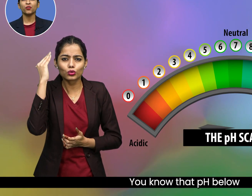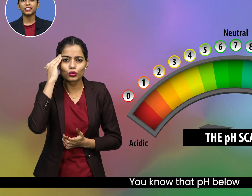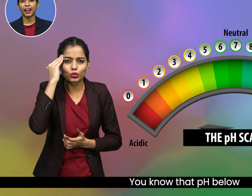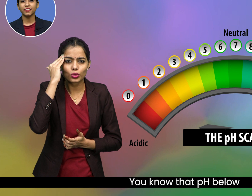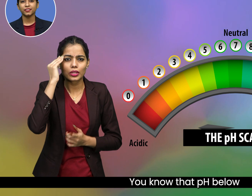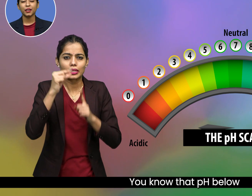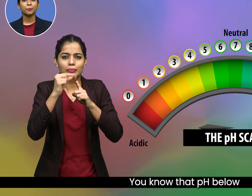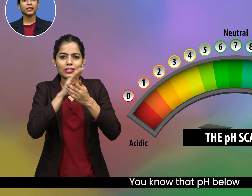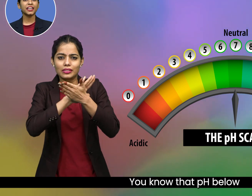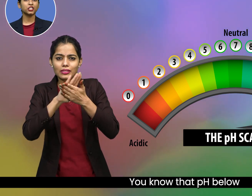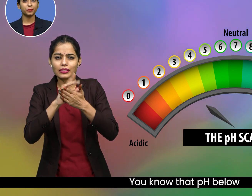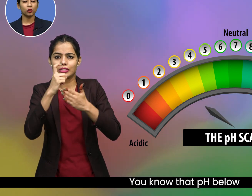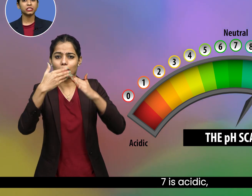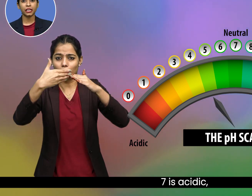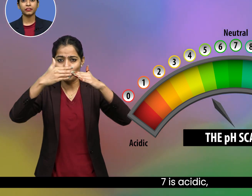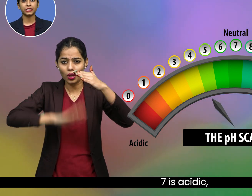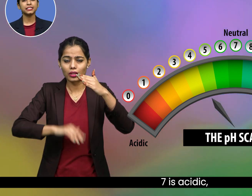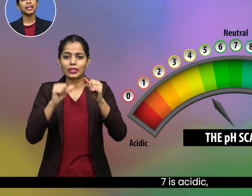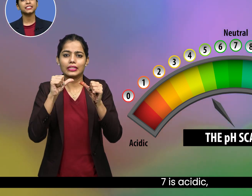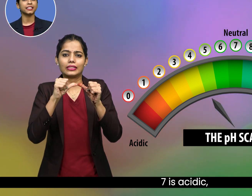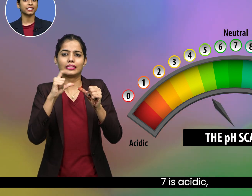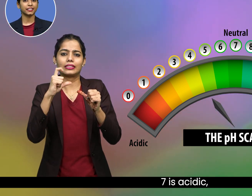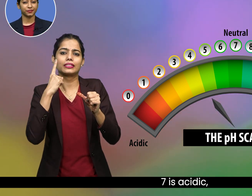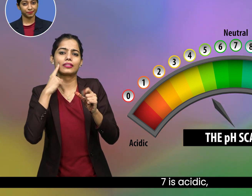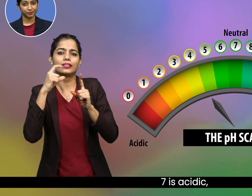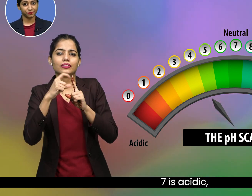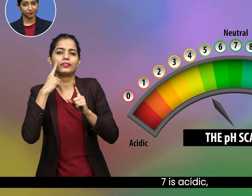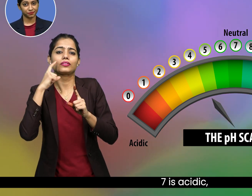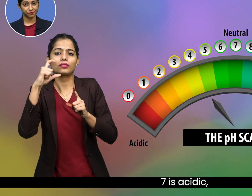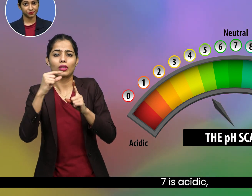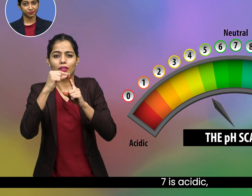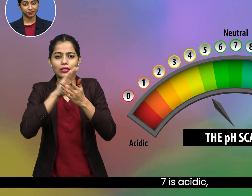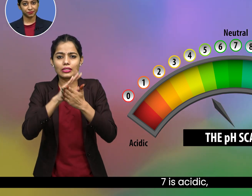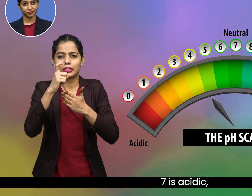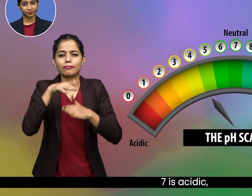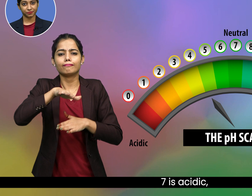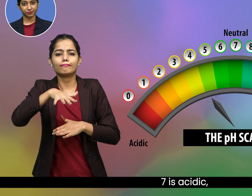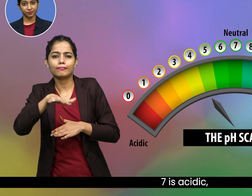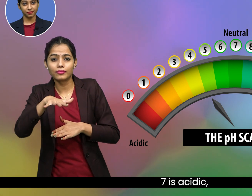You know that pH below 7 is acidic.